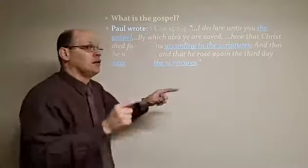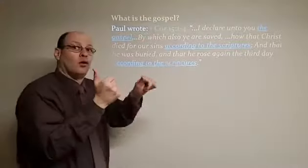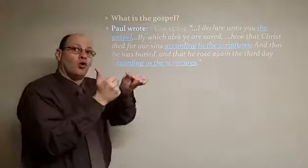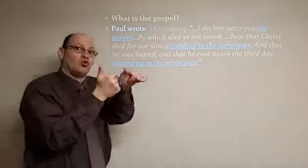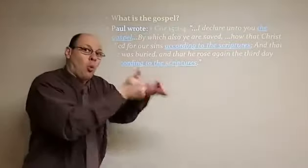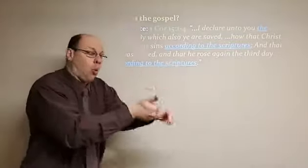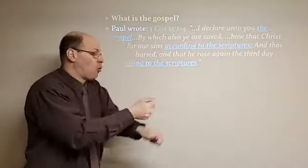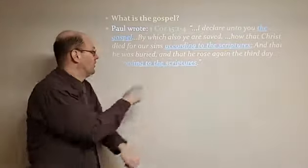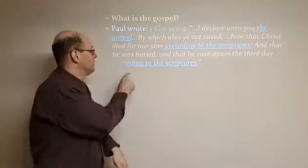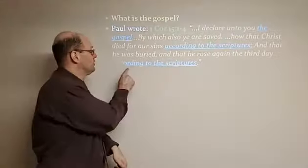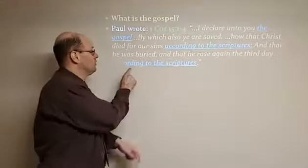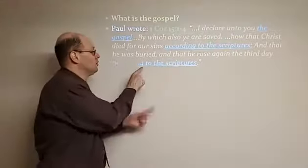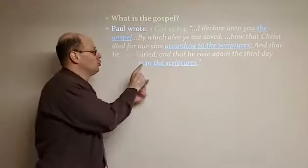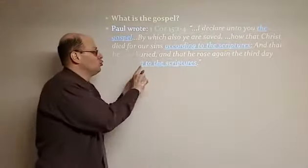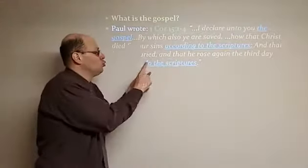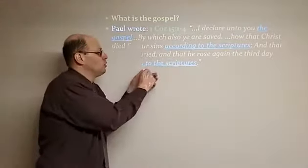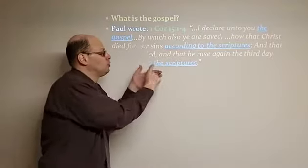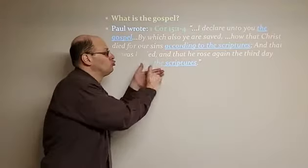according to the scriptures